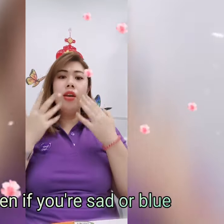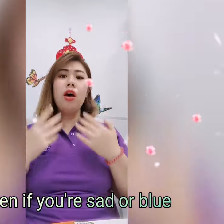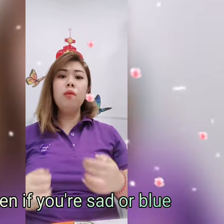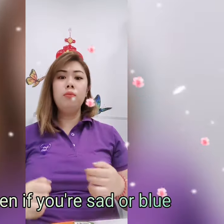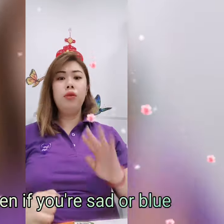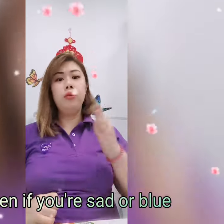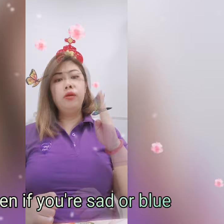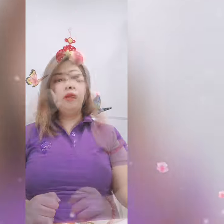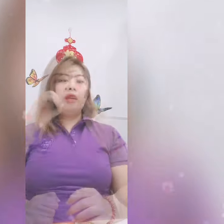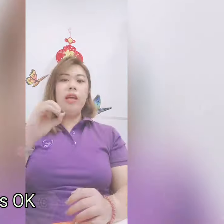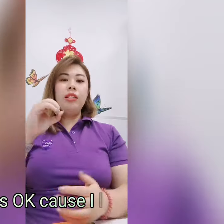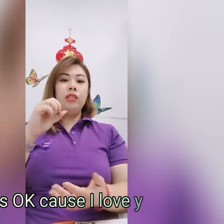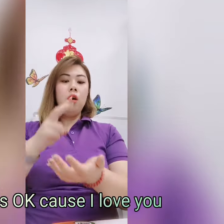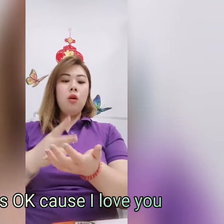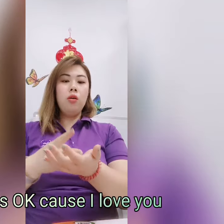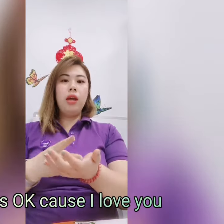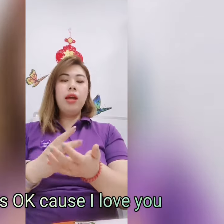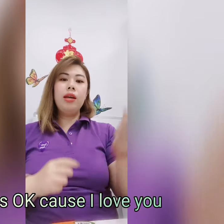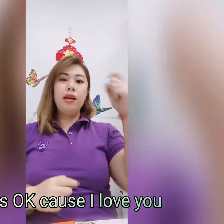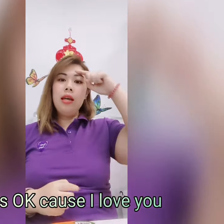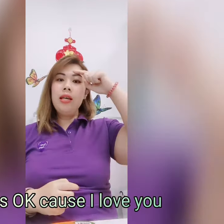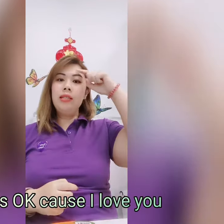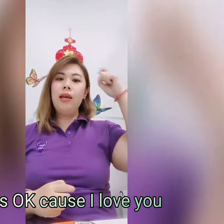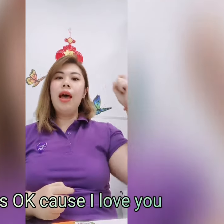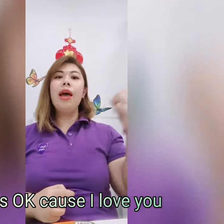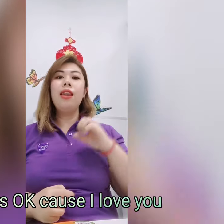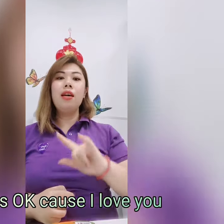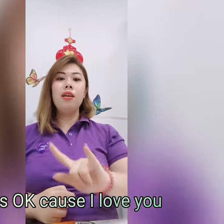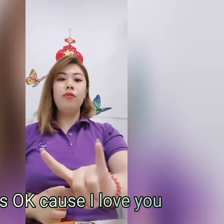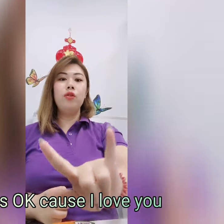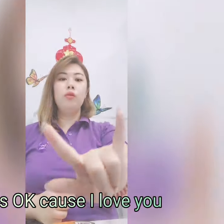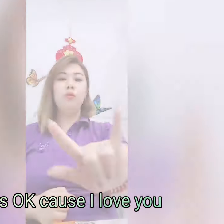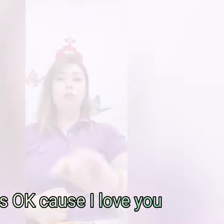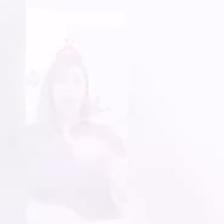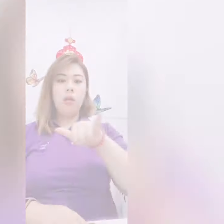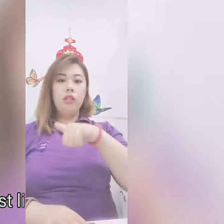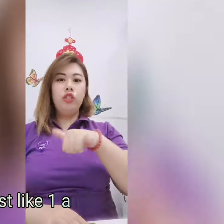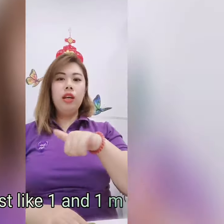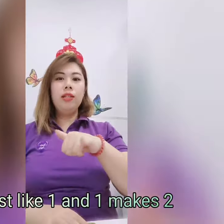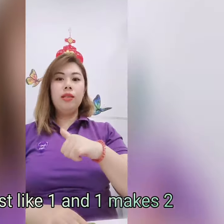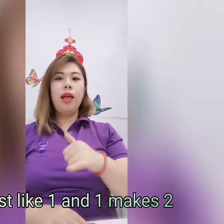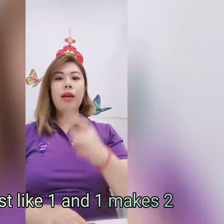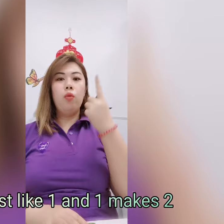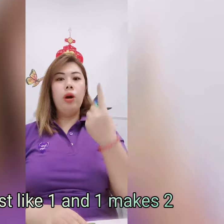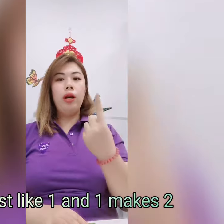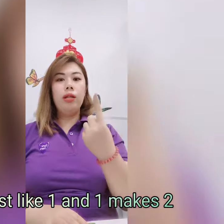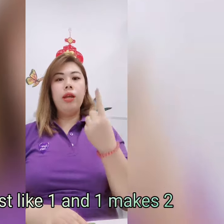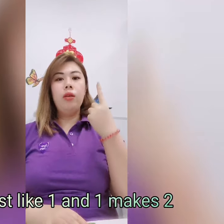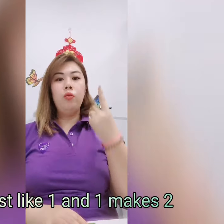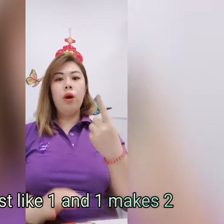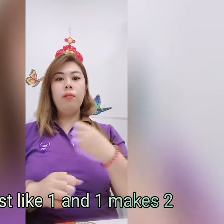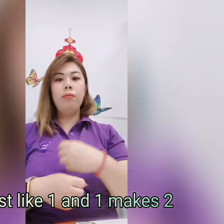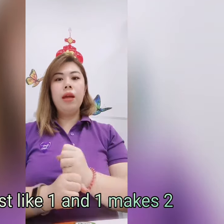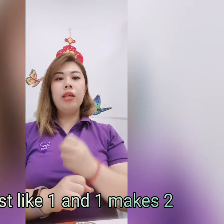or blue, it's okay 'cause I love you. Just like one and one makes